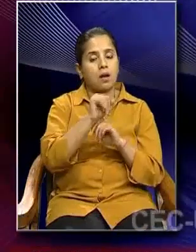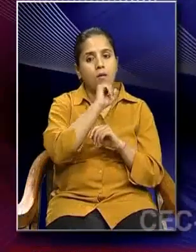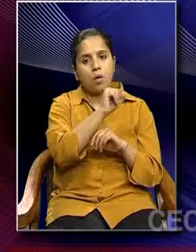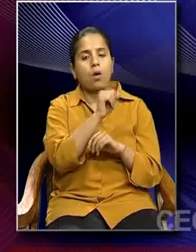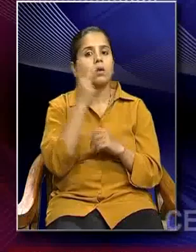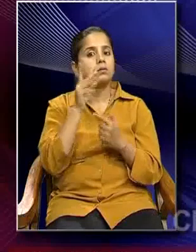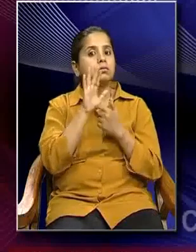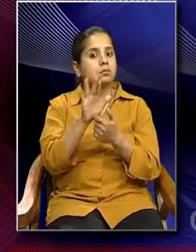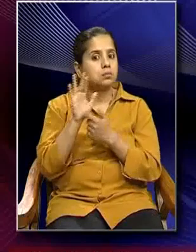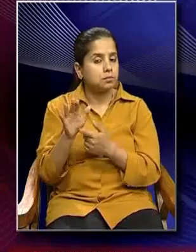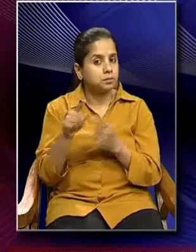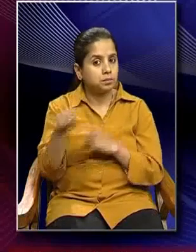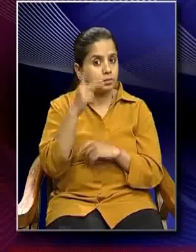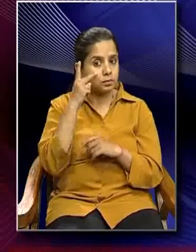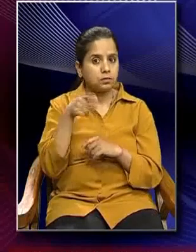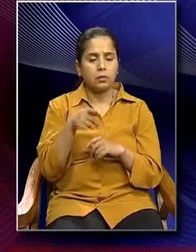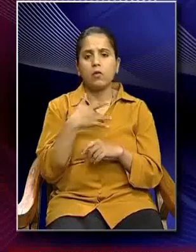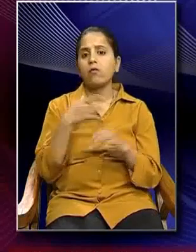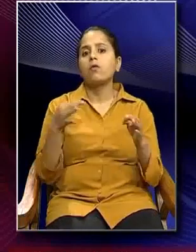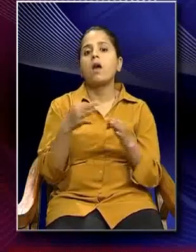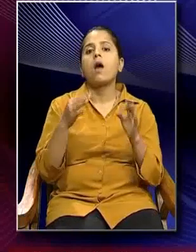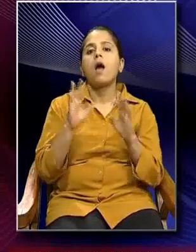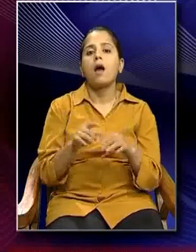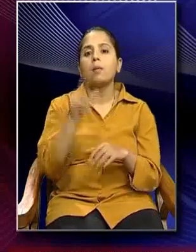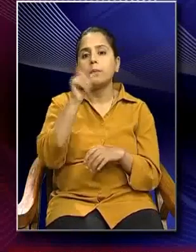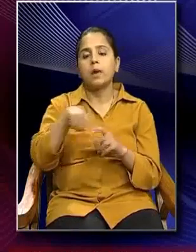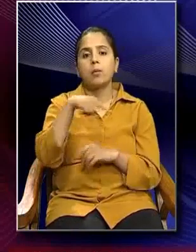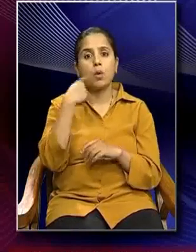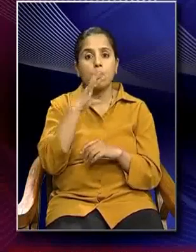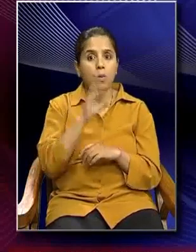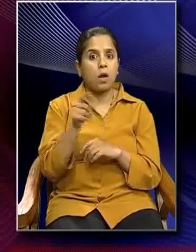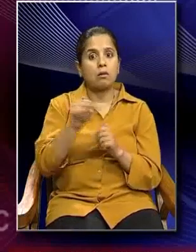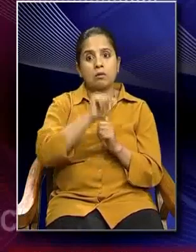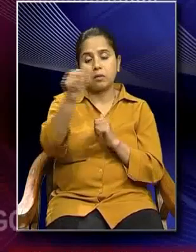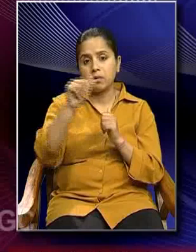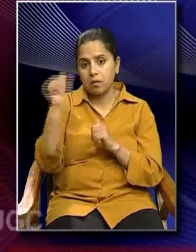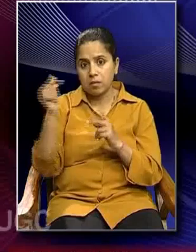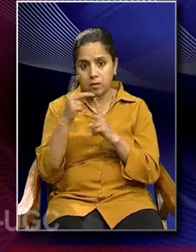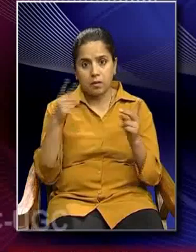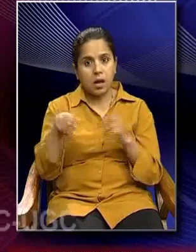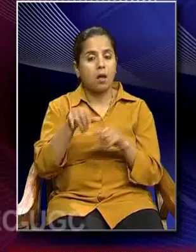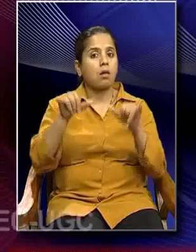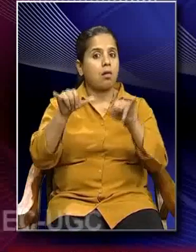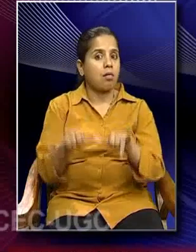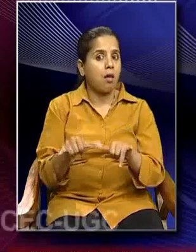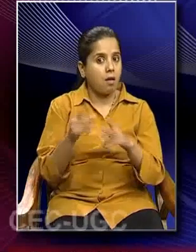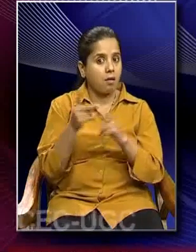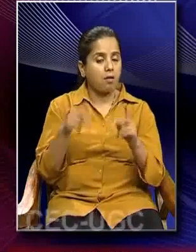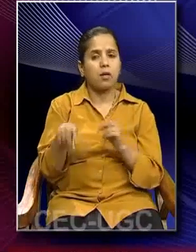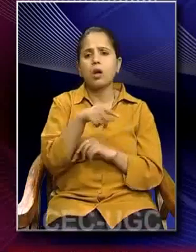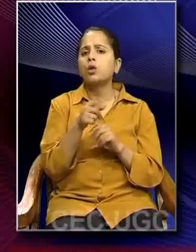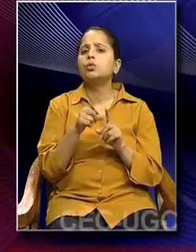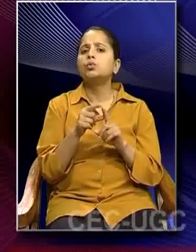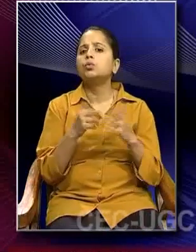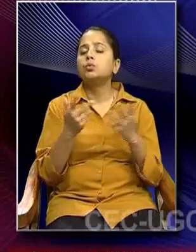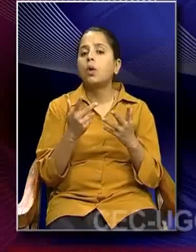inhibition and this fear that people from ethnically distinct foreign lands, what will they? It